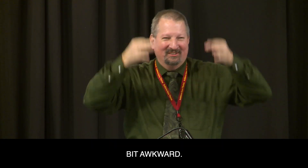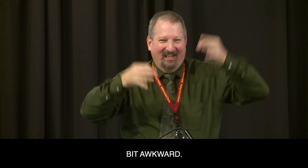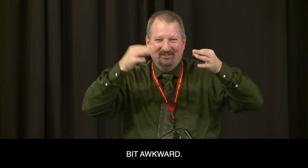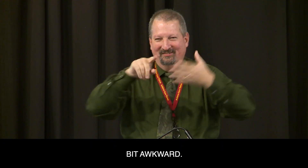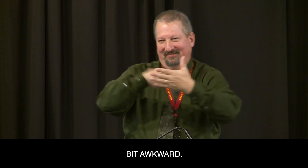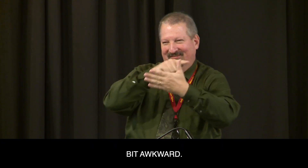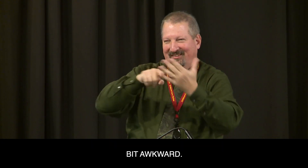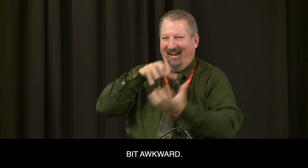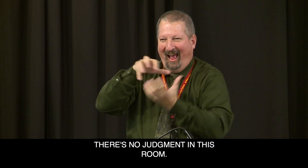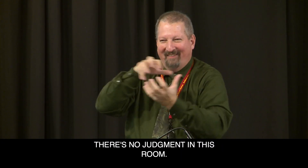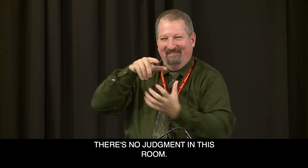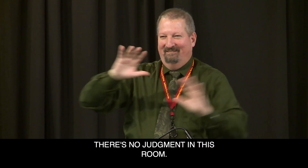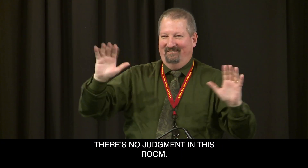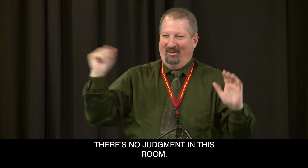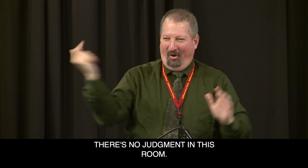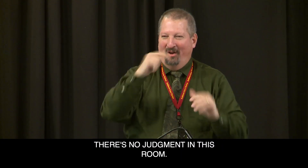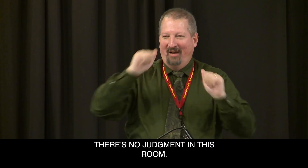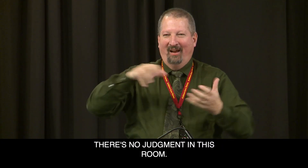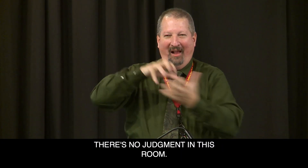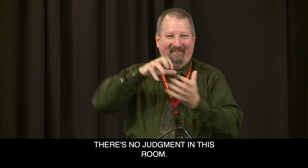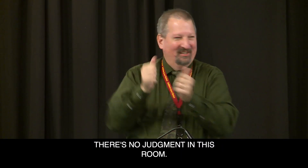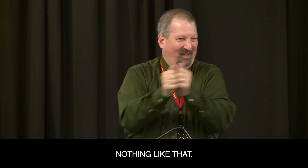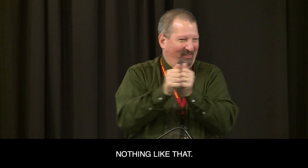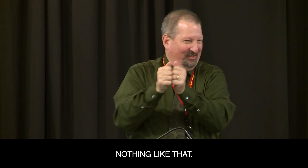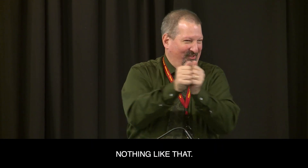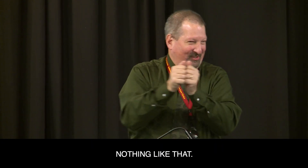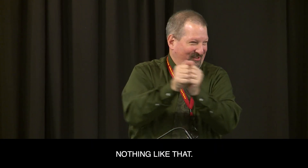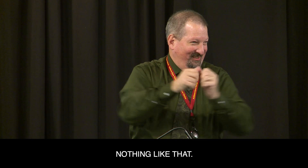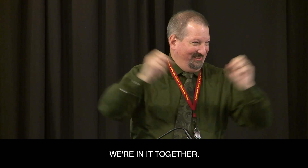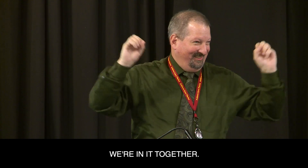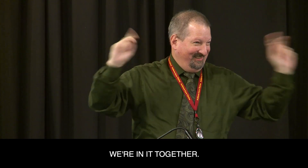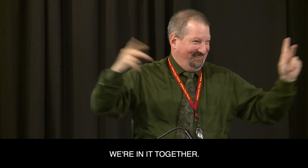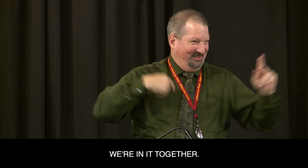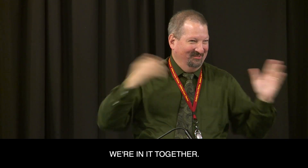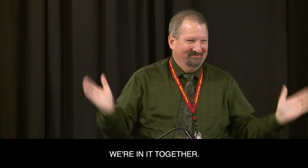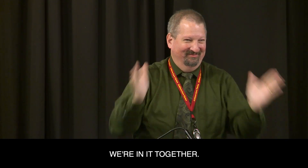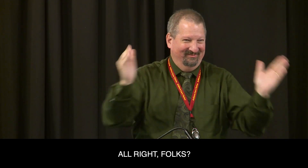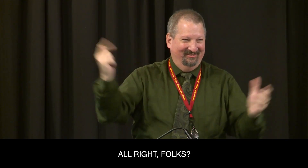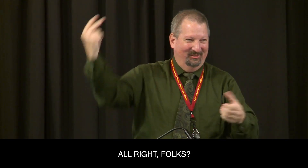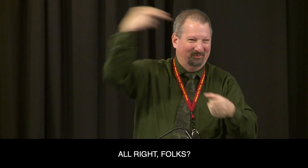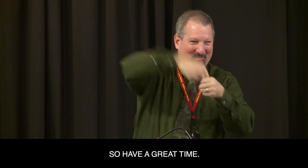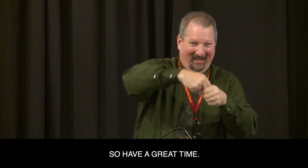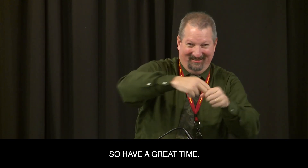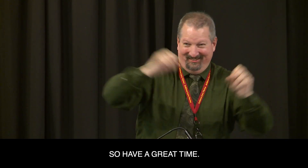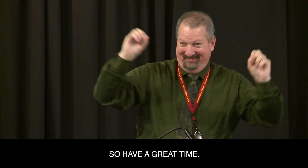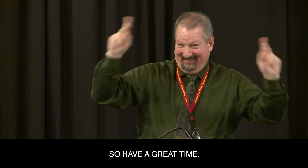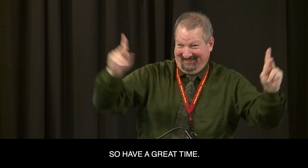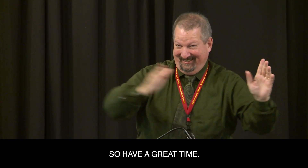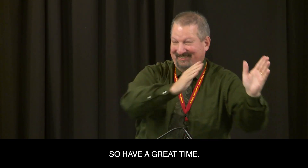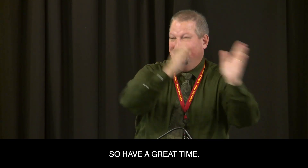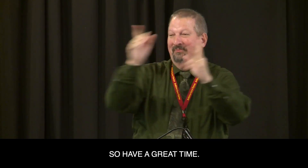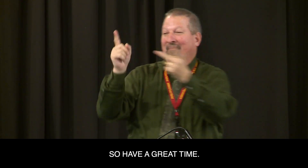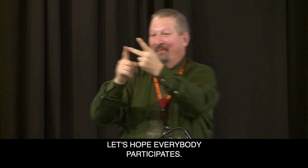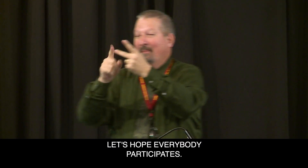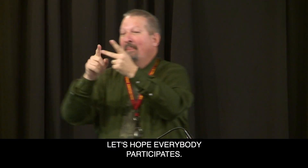awkward. There's no judgment in this room, nothing like that. We're in it together, all right, folks? So come and have a great time. Let's hope